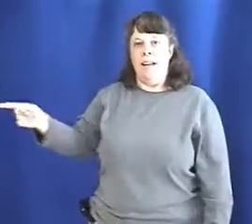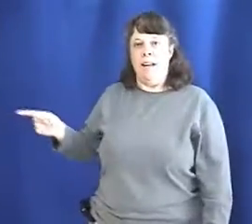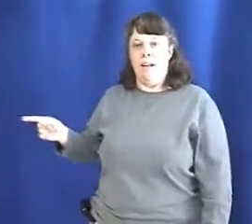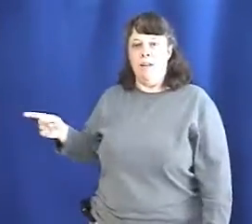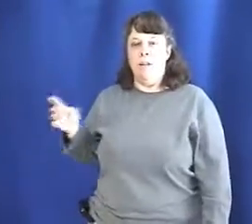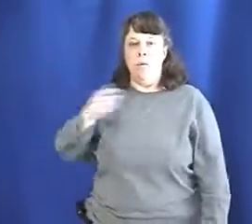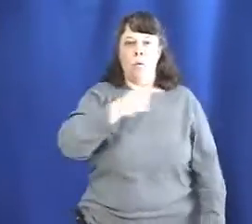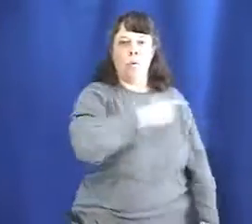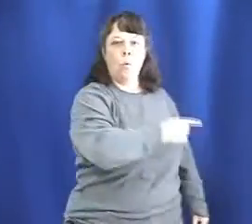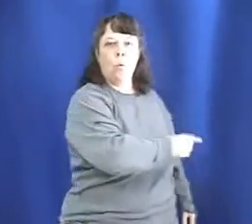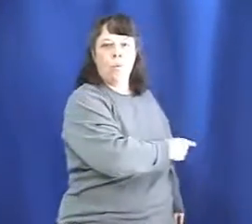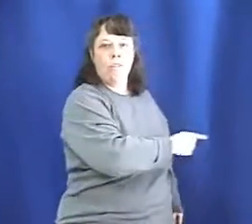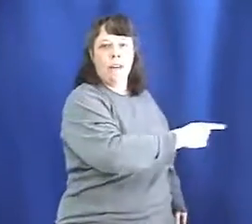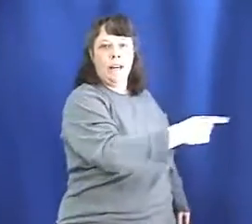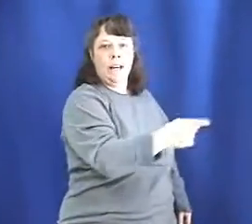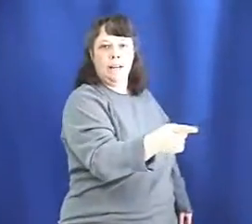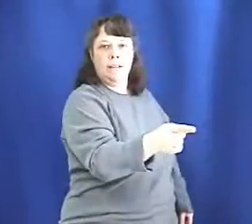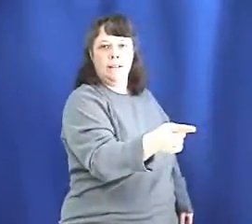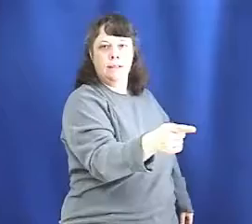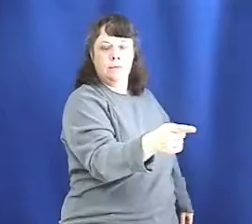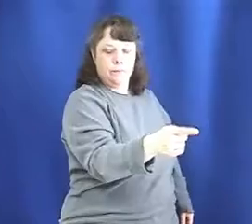They or they.